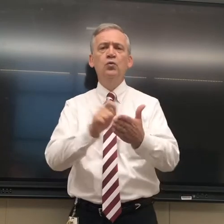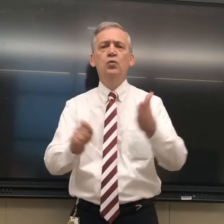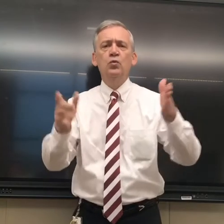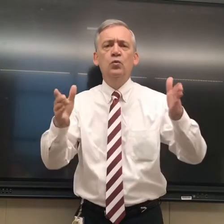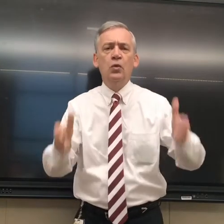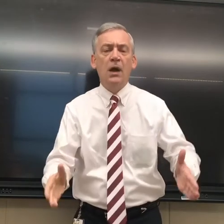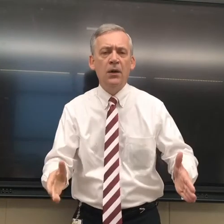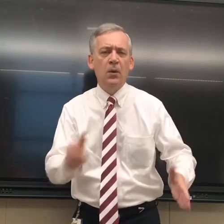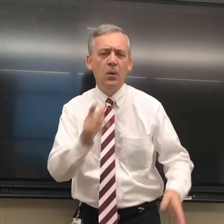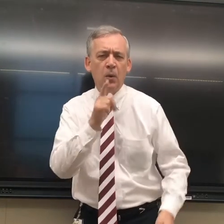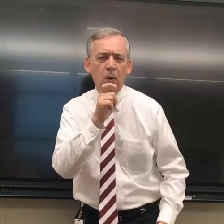W. Collier.